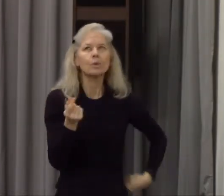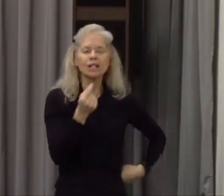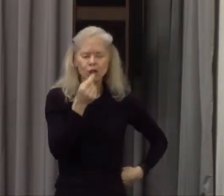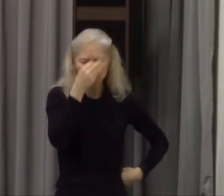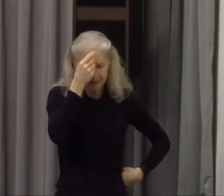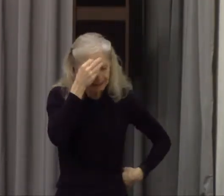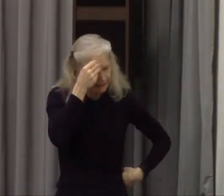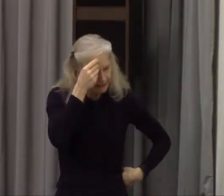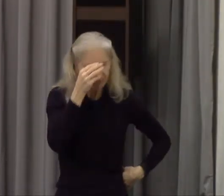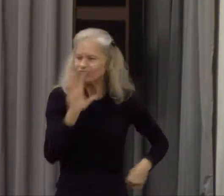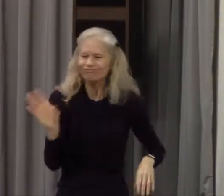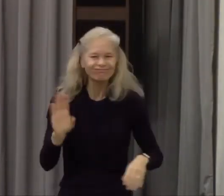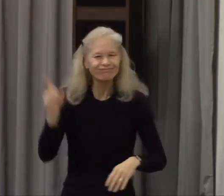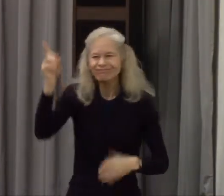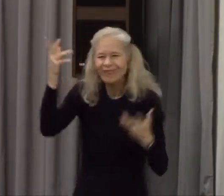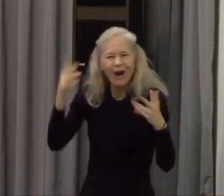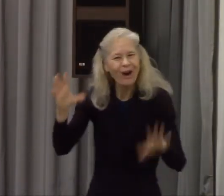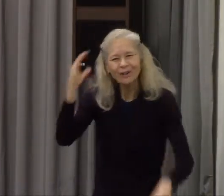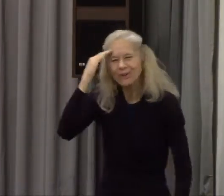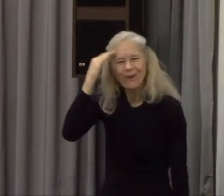fall. And he knew what he would do